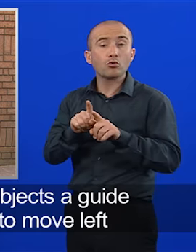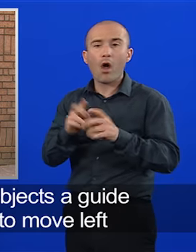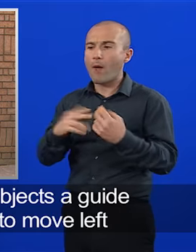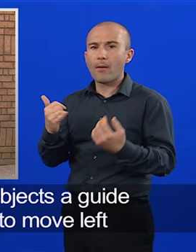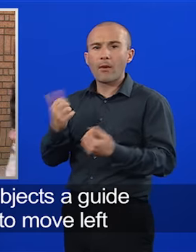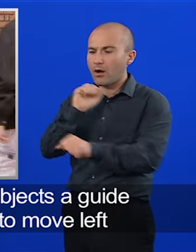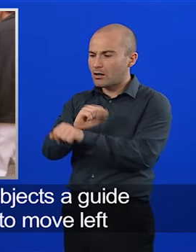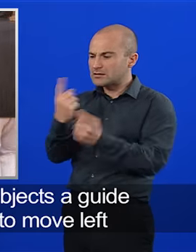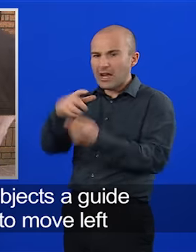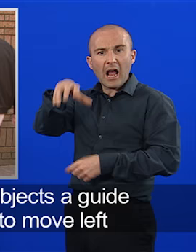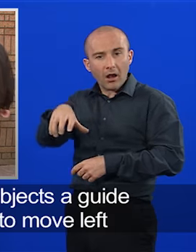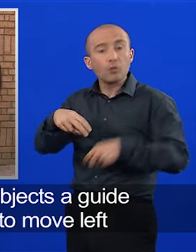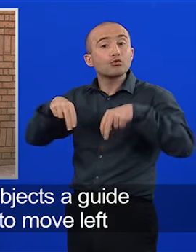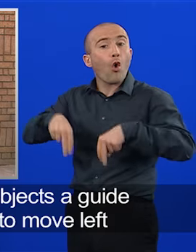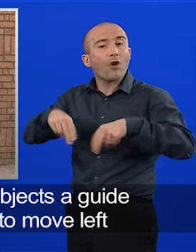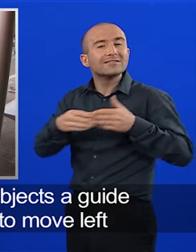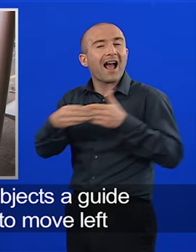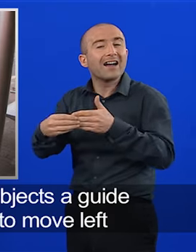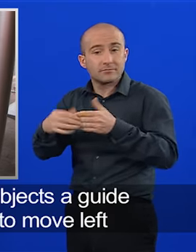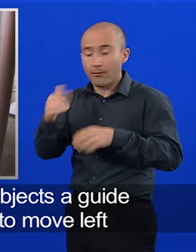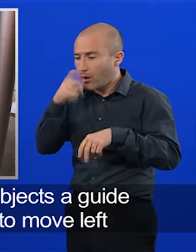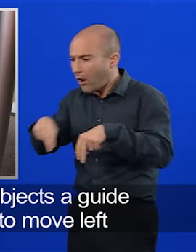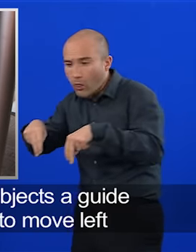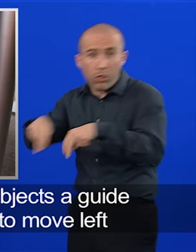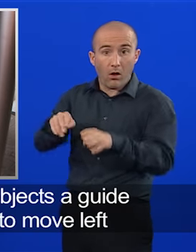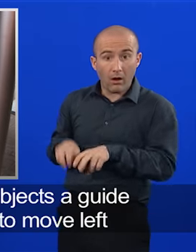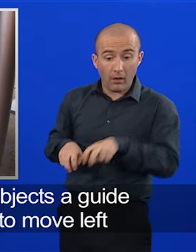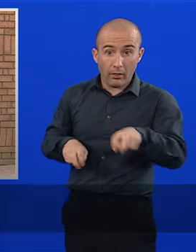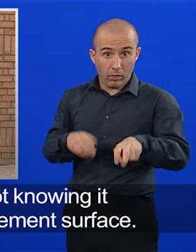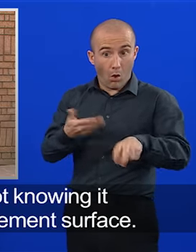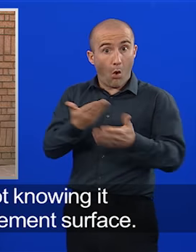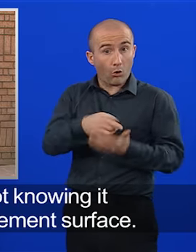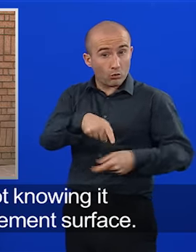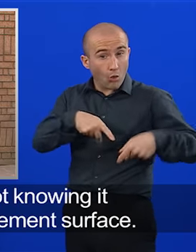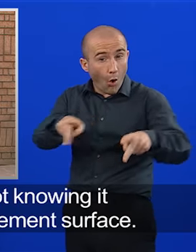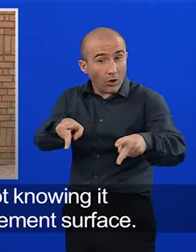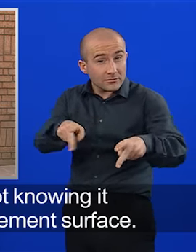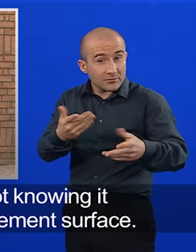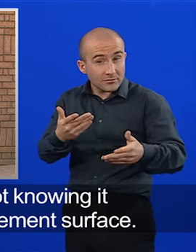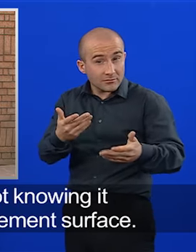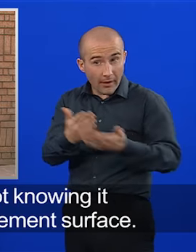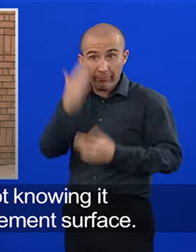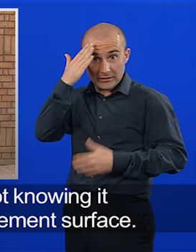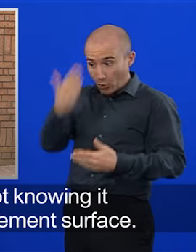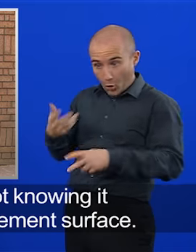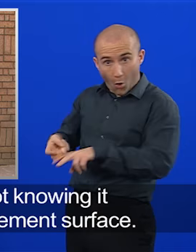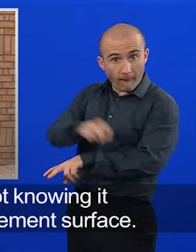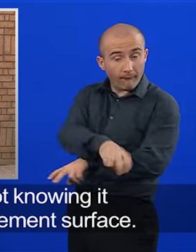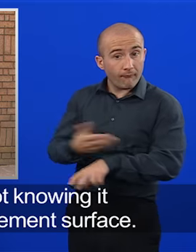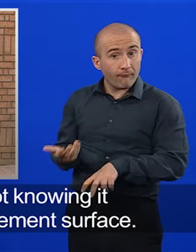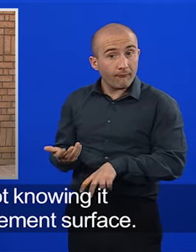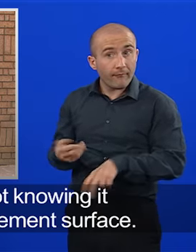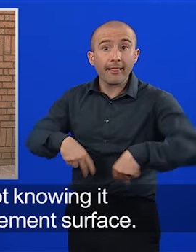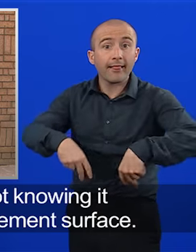Also, if there are any objects, a guide dog would be liable to move left into the roadway, not knowing that it's moved off the